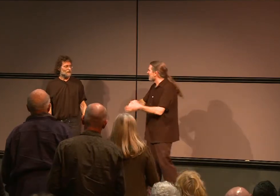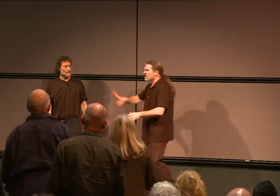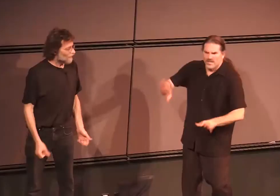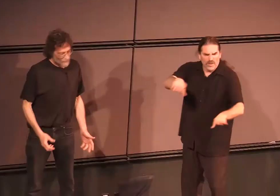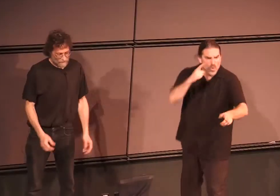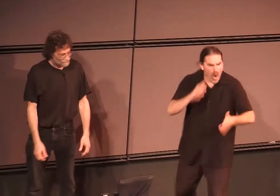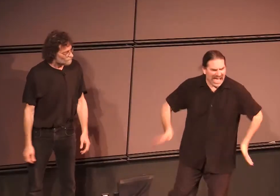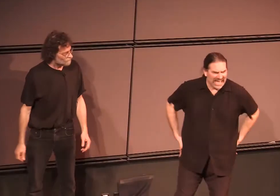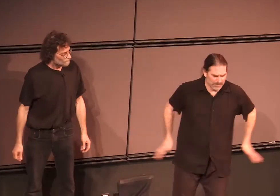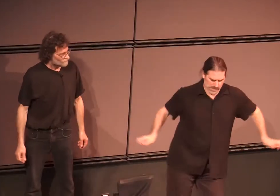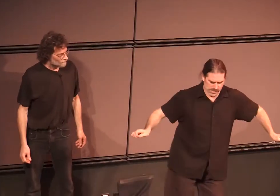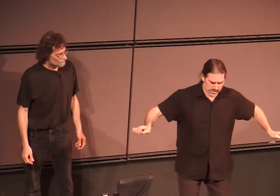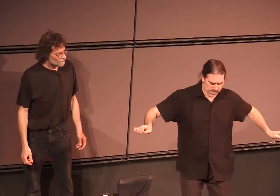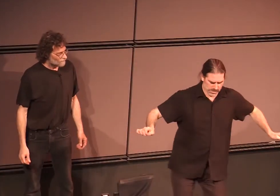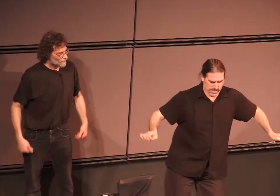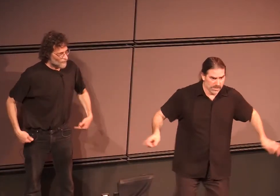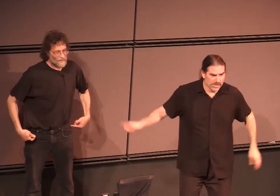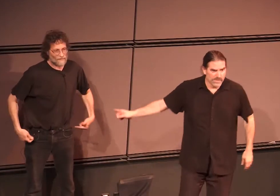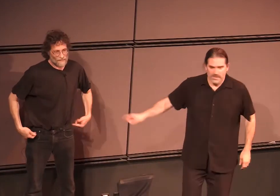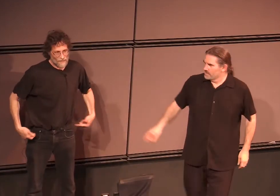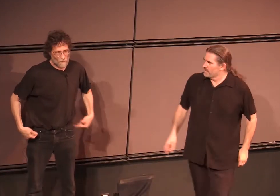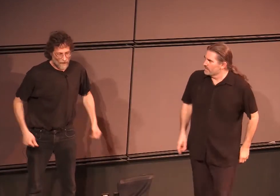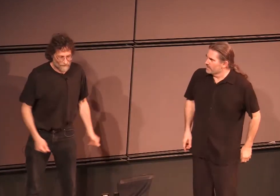Again. You gotta get this hip action.